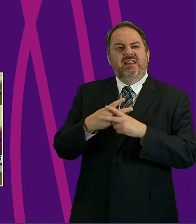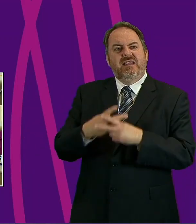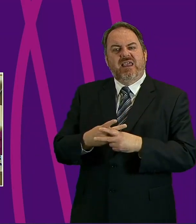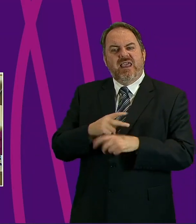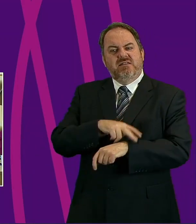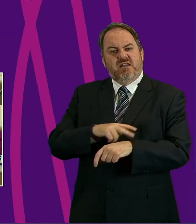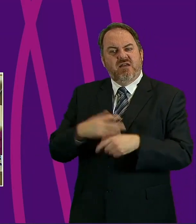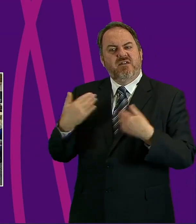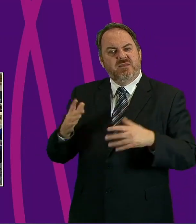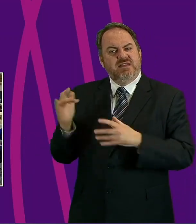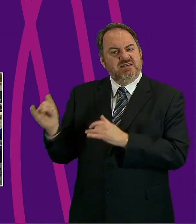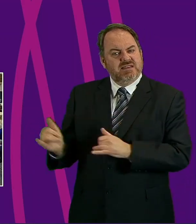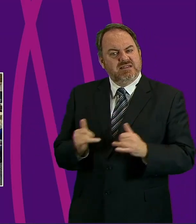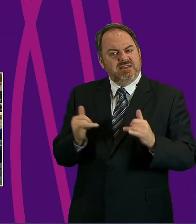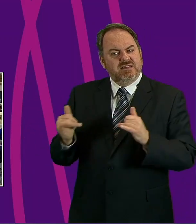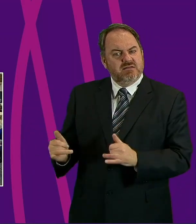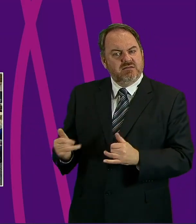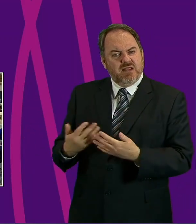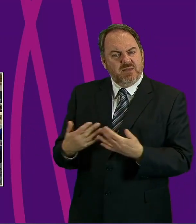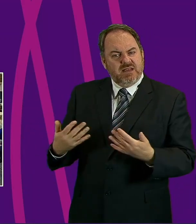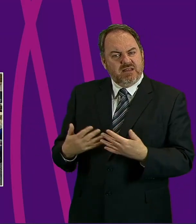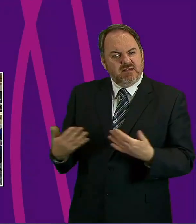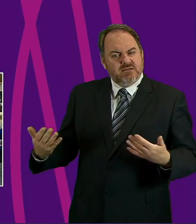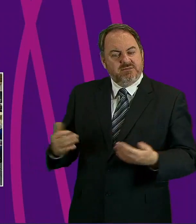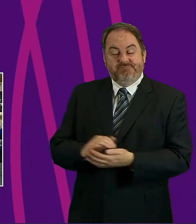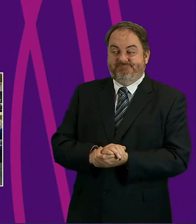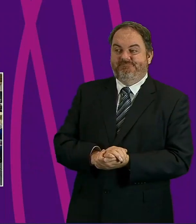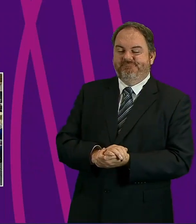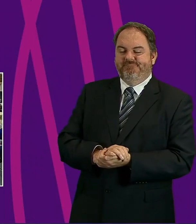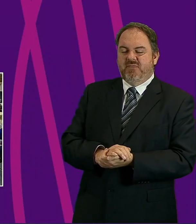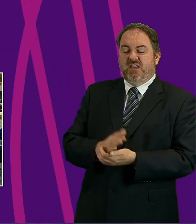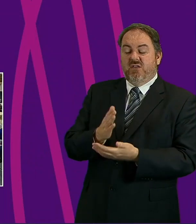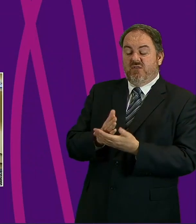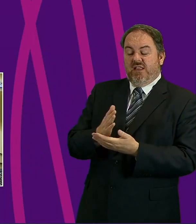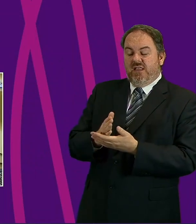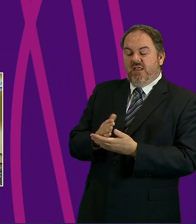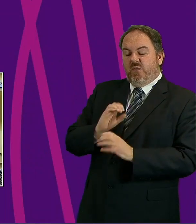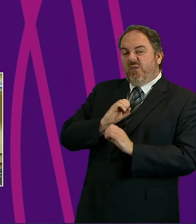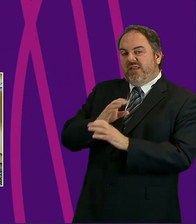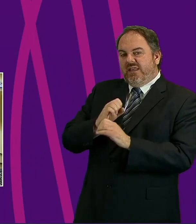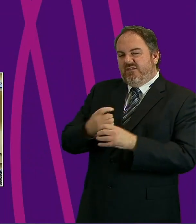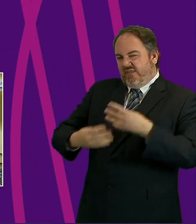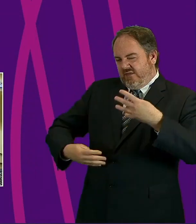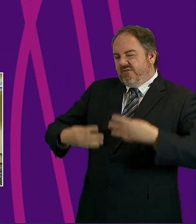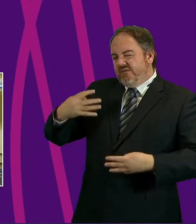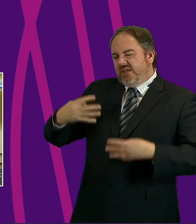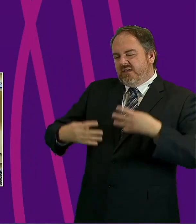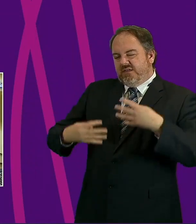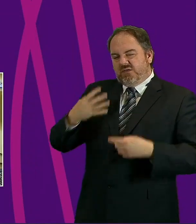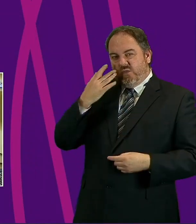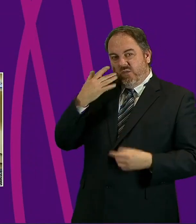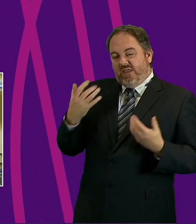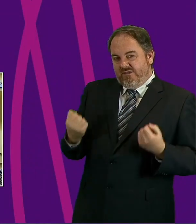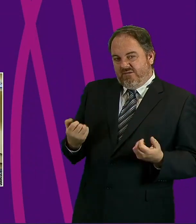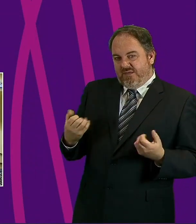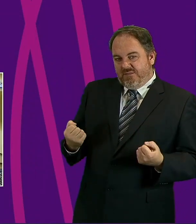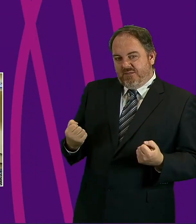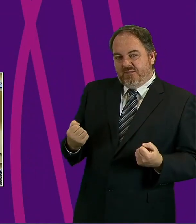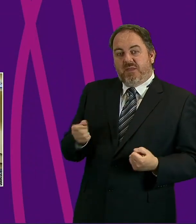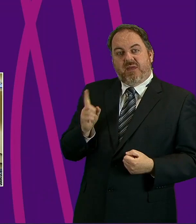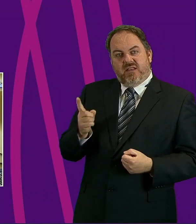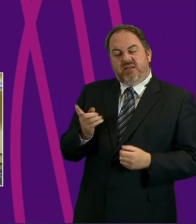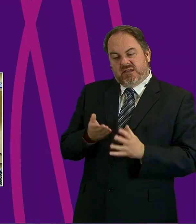have been? First Minister. We'll try and give the precise numbers when we're able to do that, but this is happening